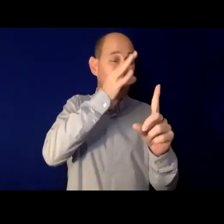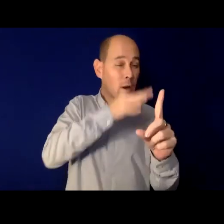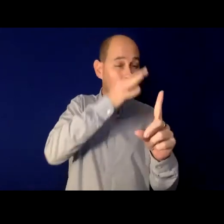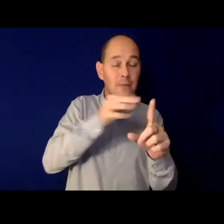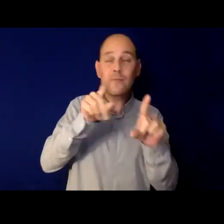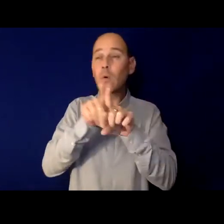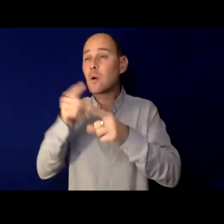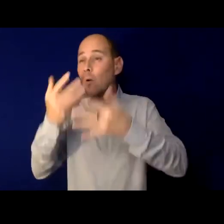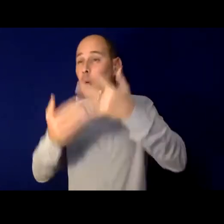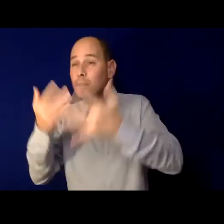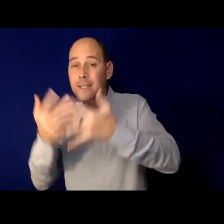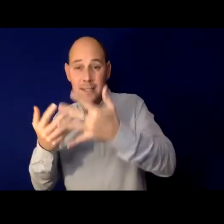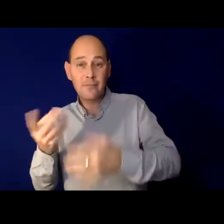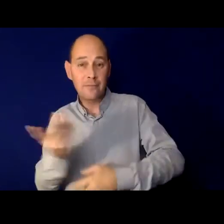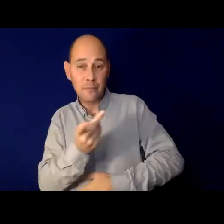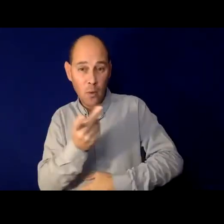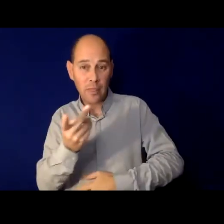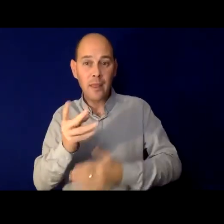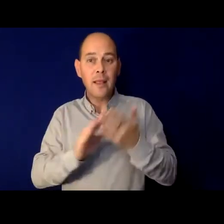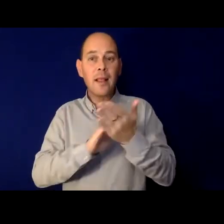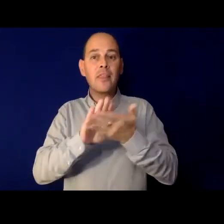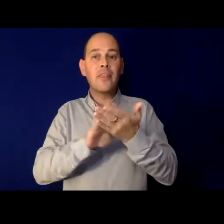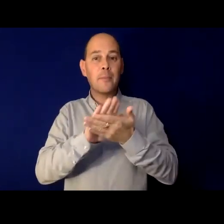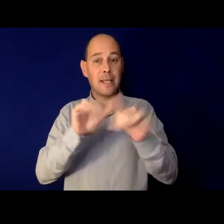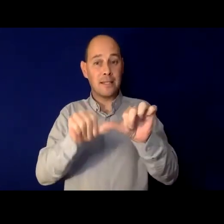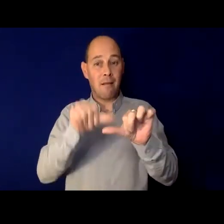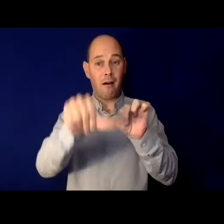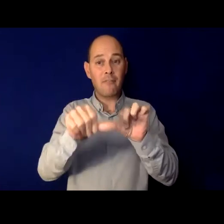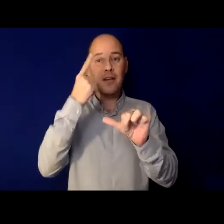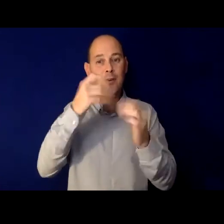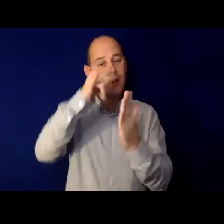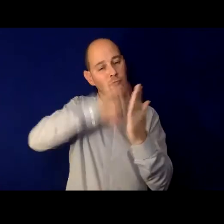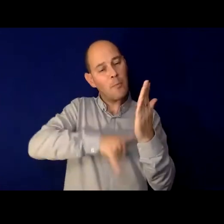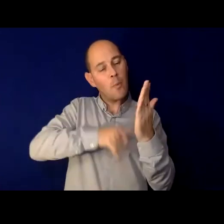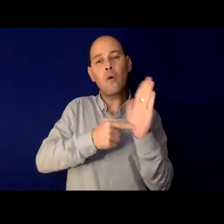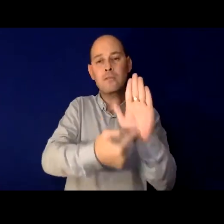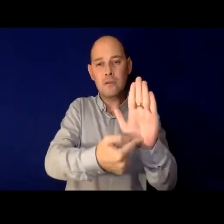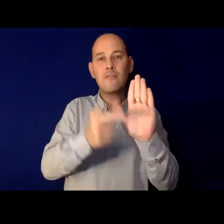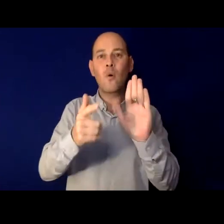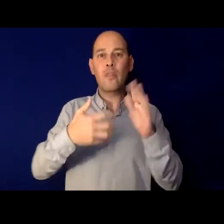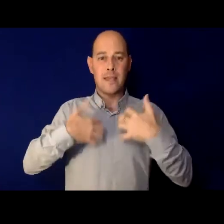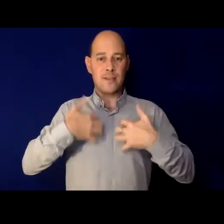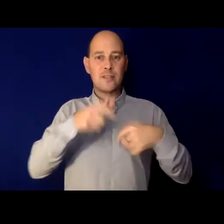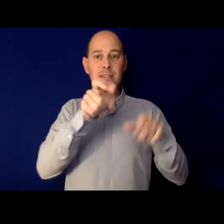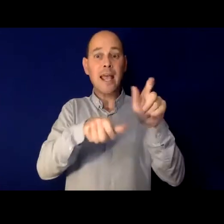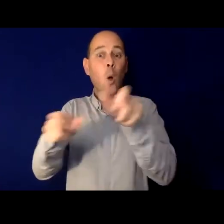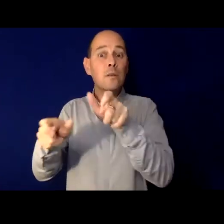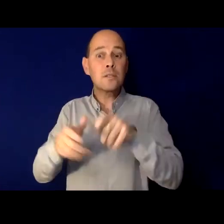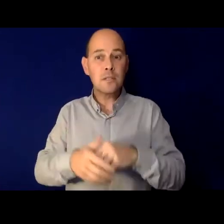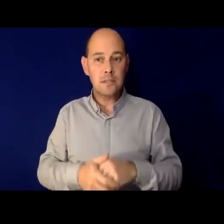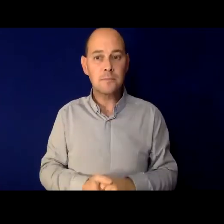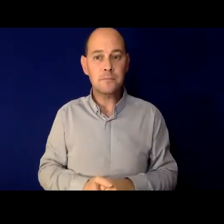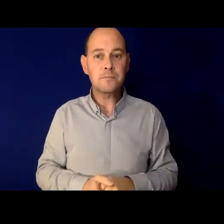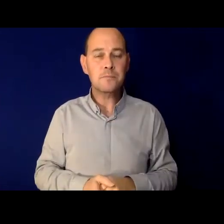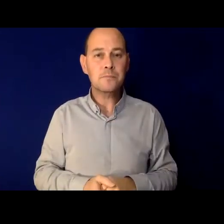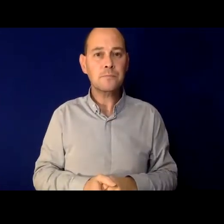analysis of the report, and we presented that one for stakeholders. So stakeholders working